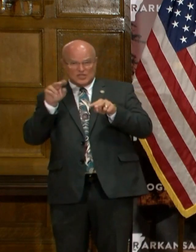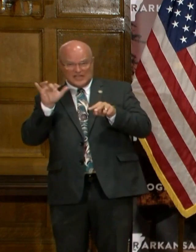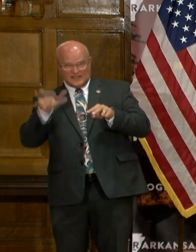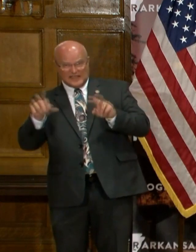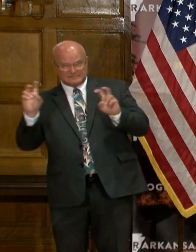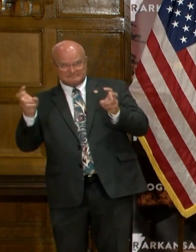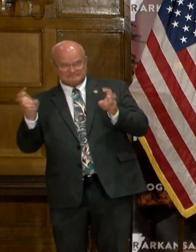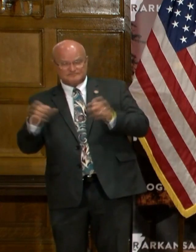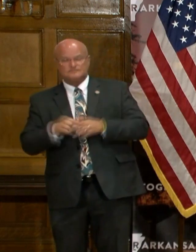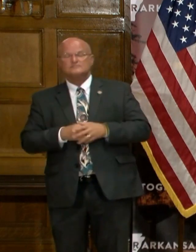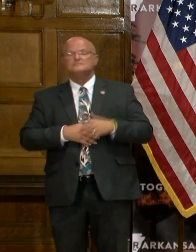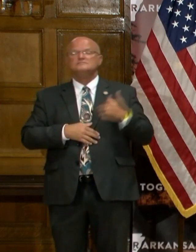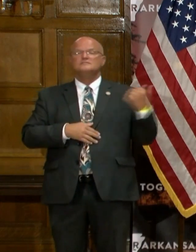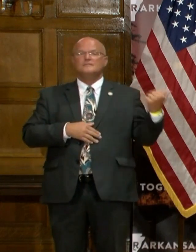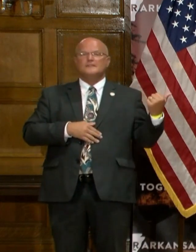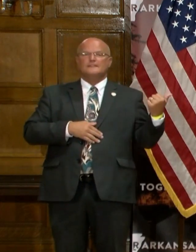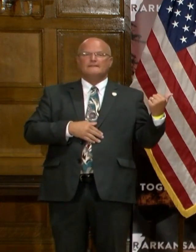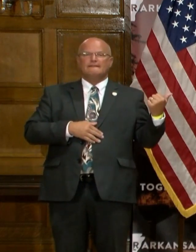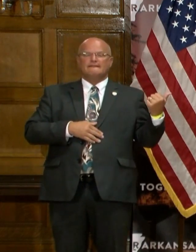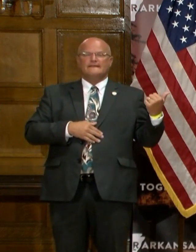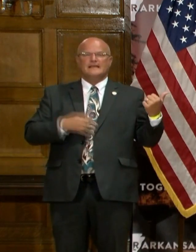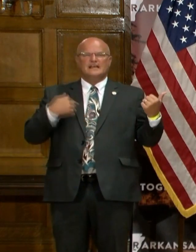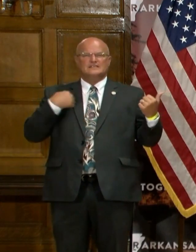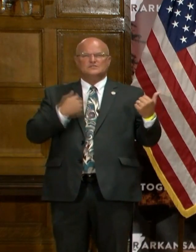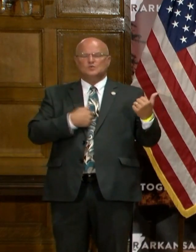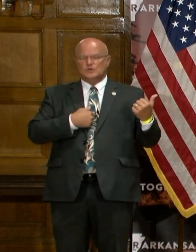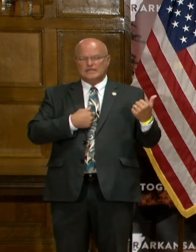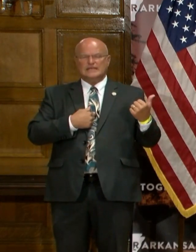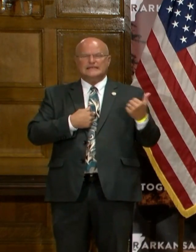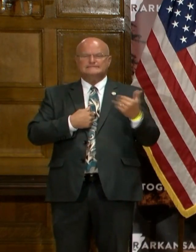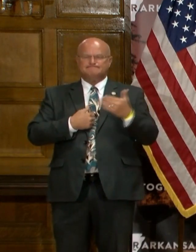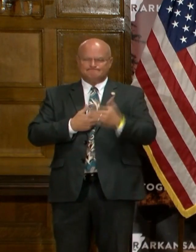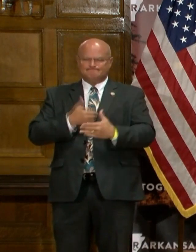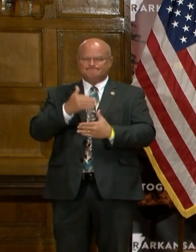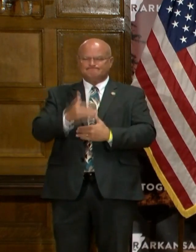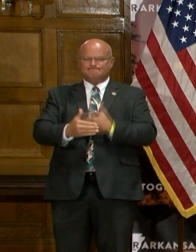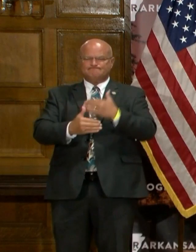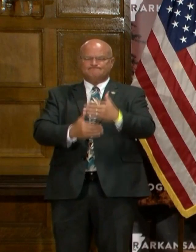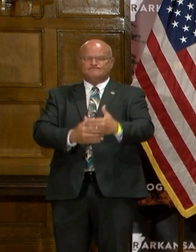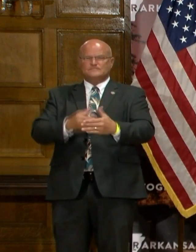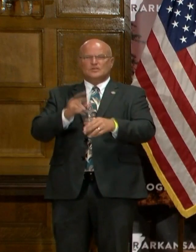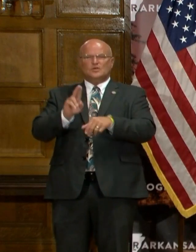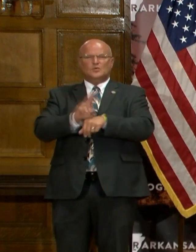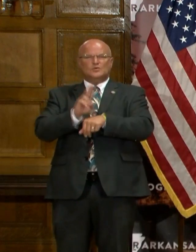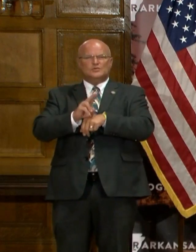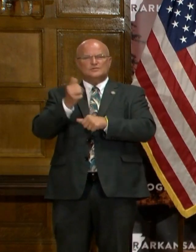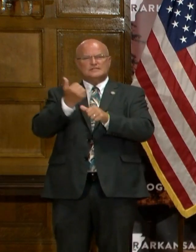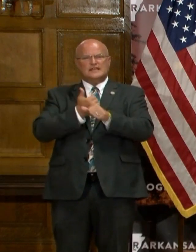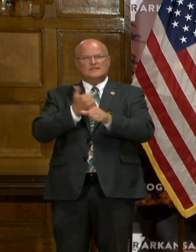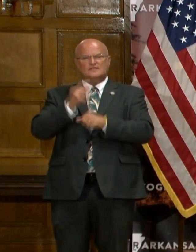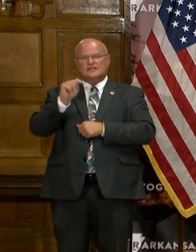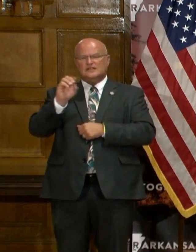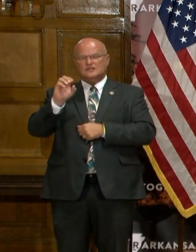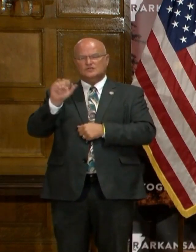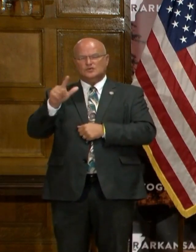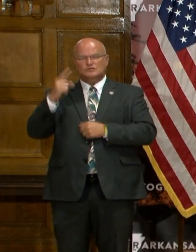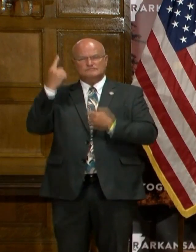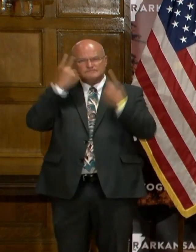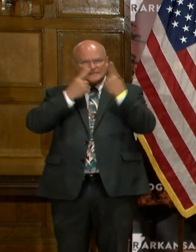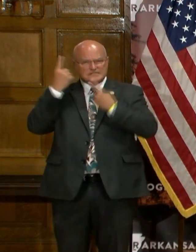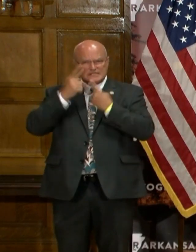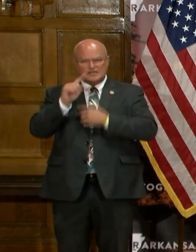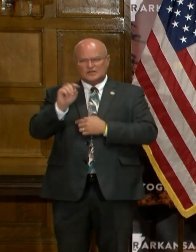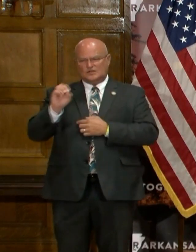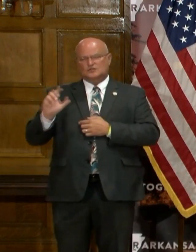As we go through this, every tool is an option for us to consider, and absolutely, if